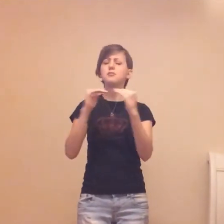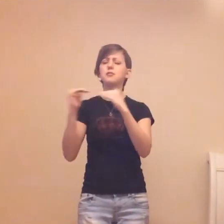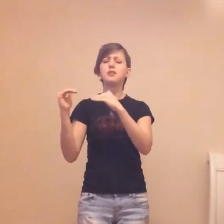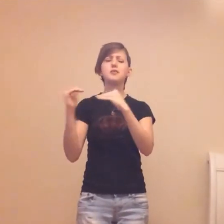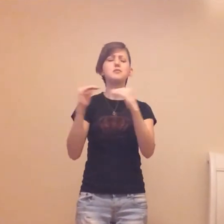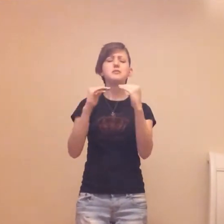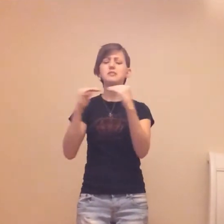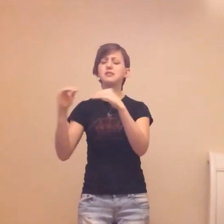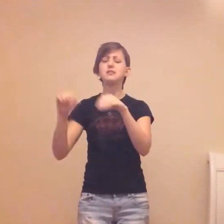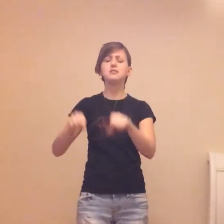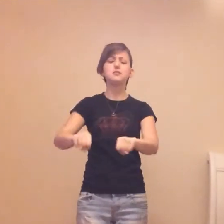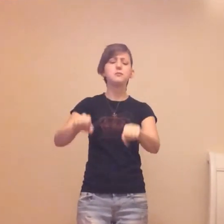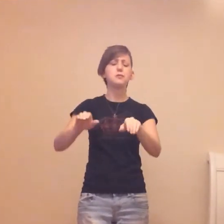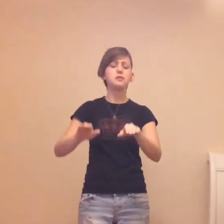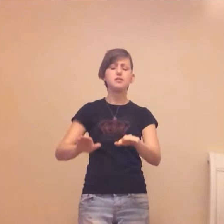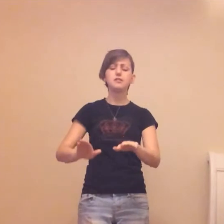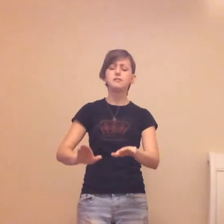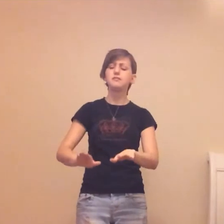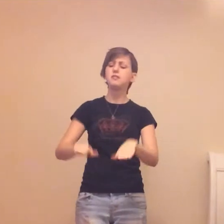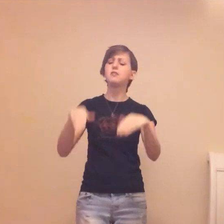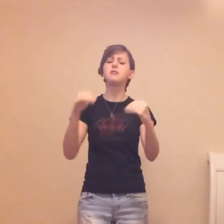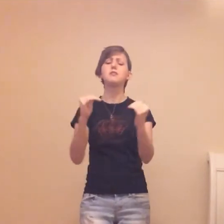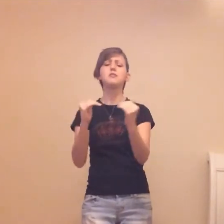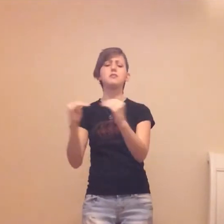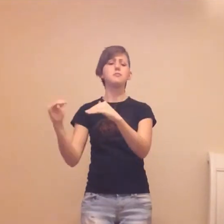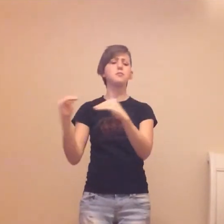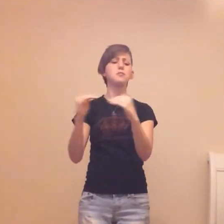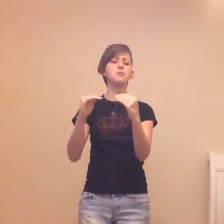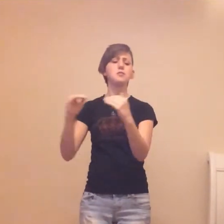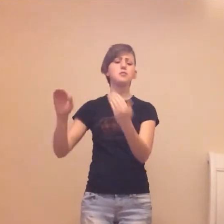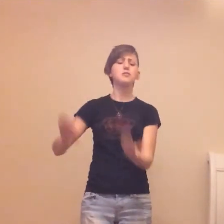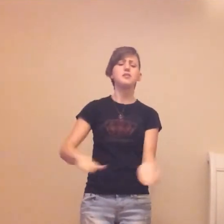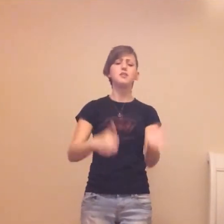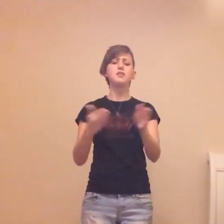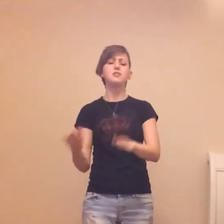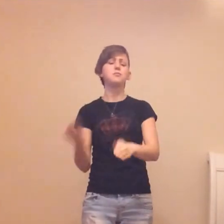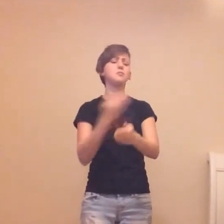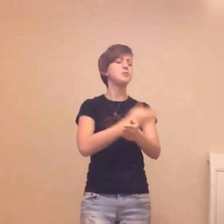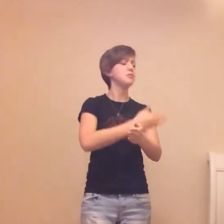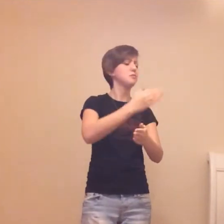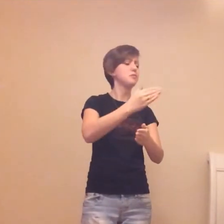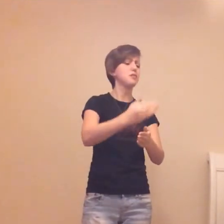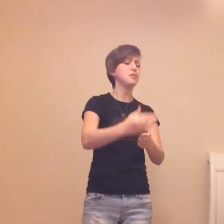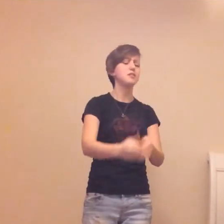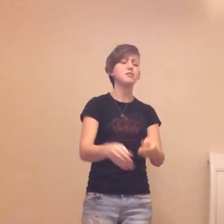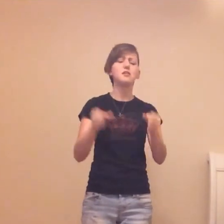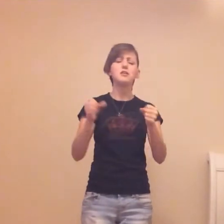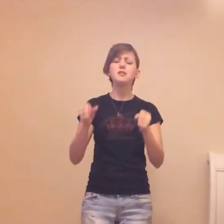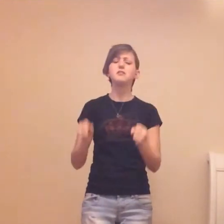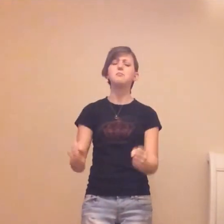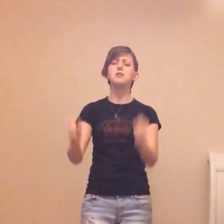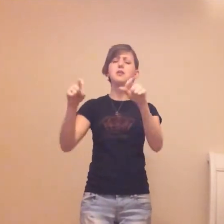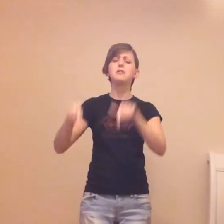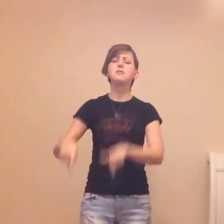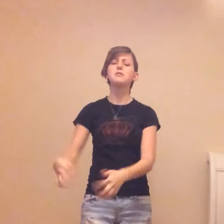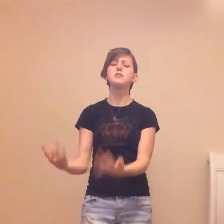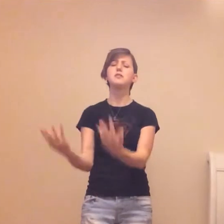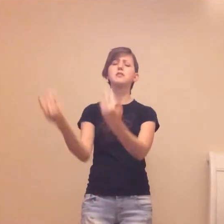a bottom in the grave. The war on death will swing, the power of